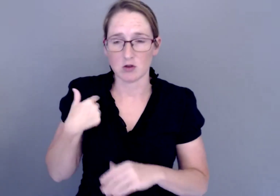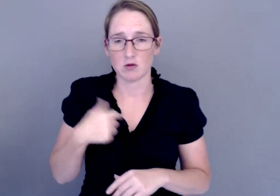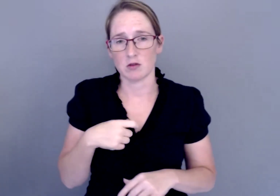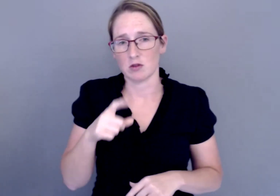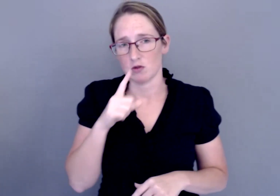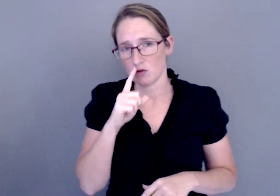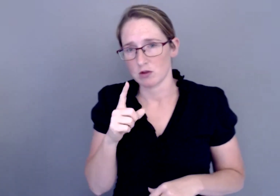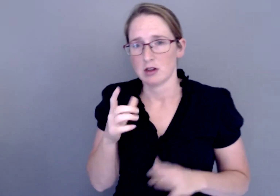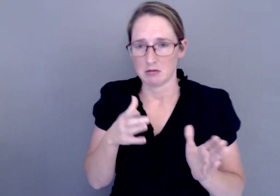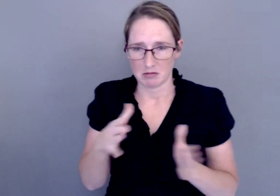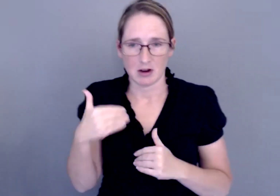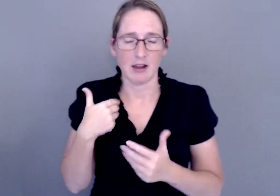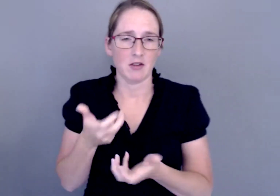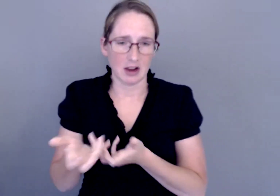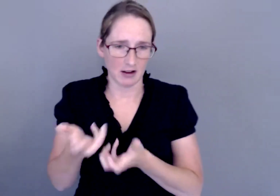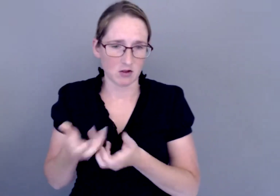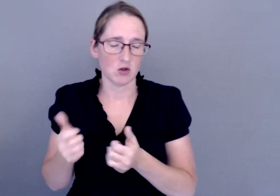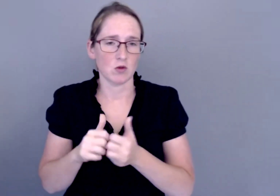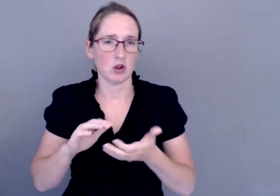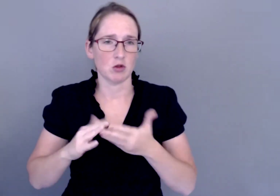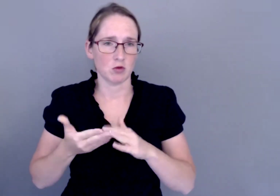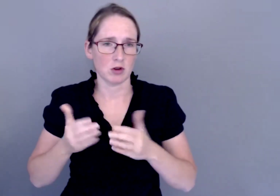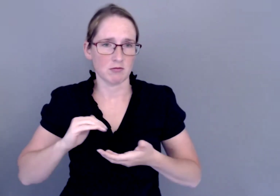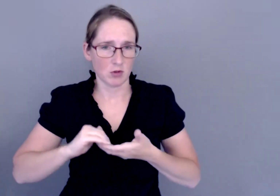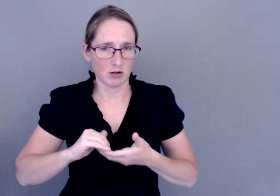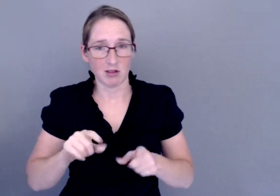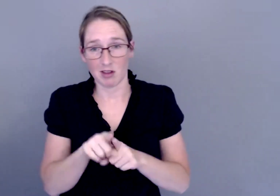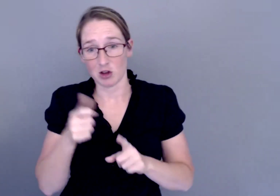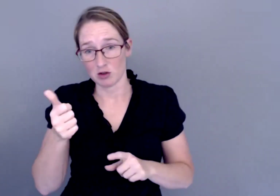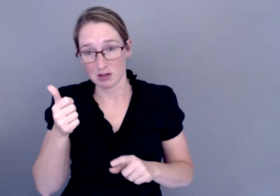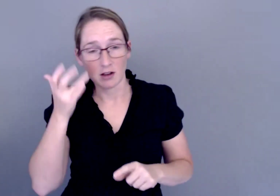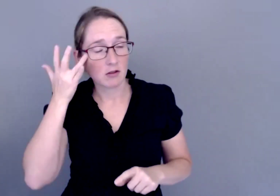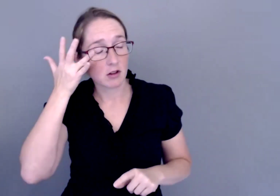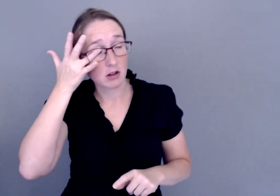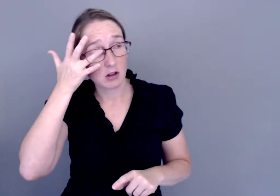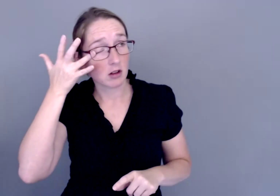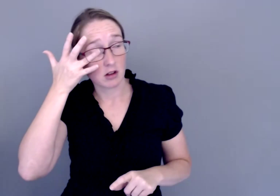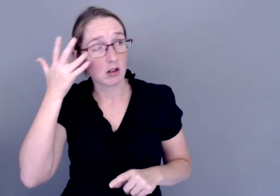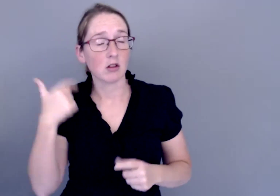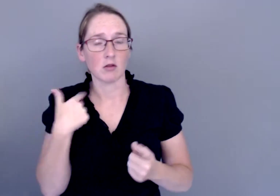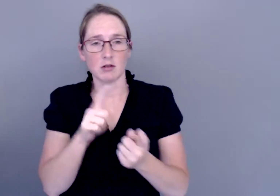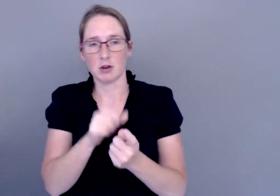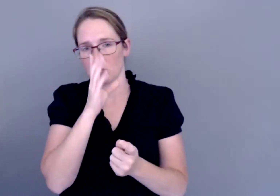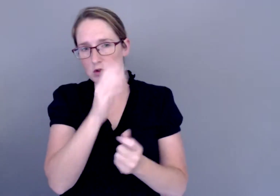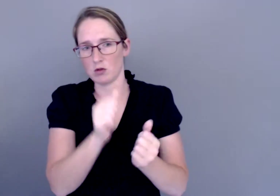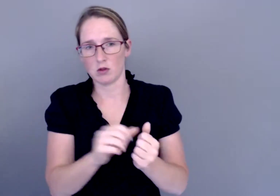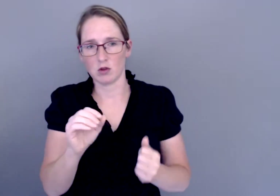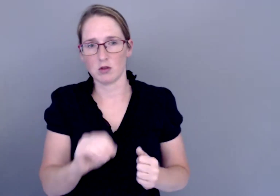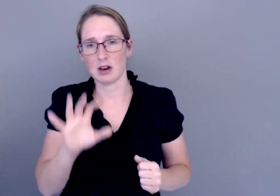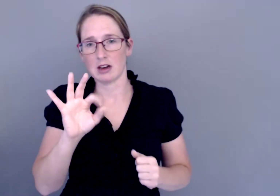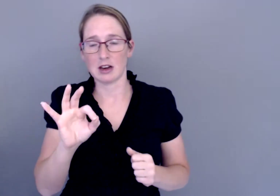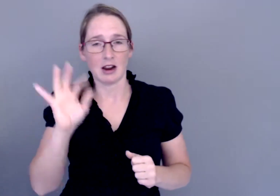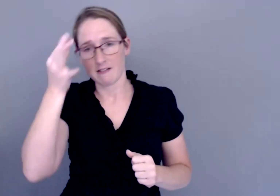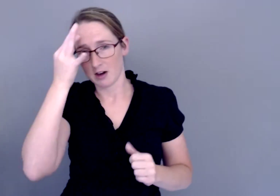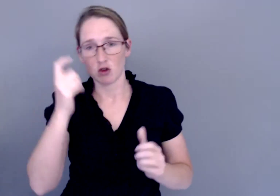begun having conversations with community partners like yourselves. We're meeting directly with the Oregon's 9 federally